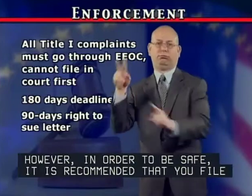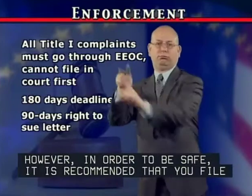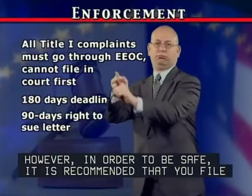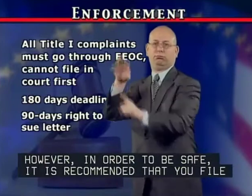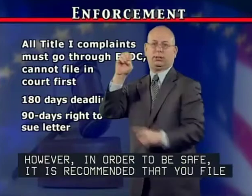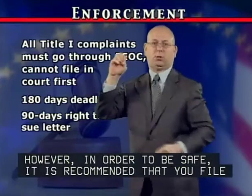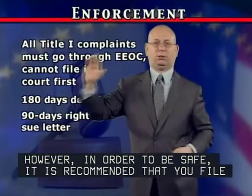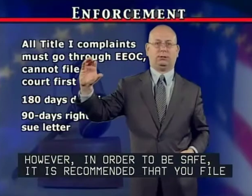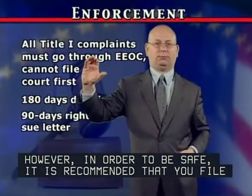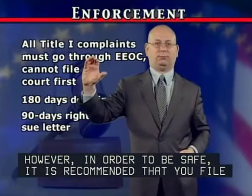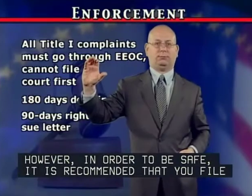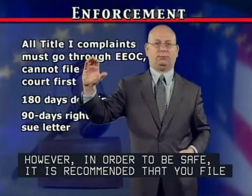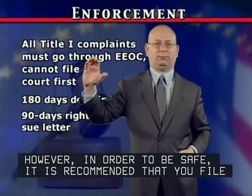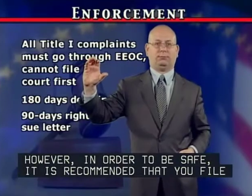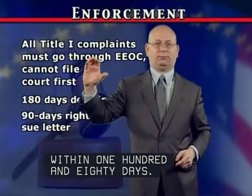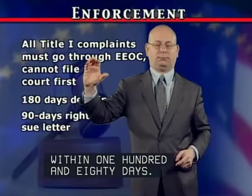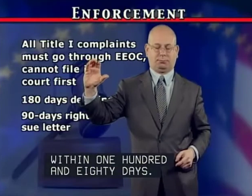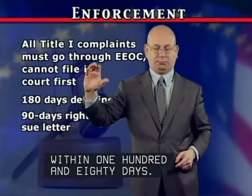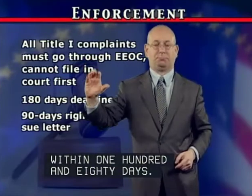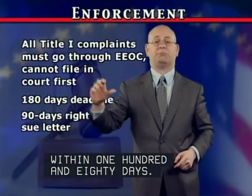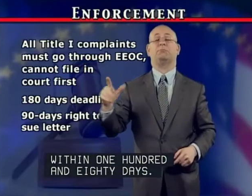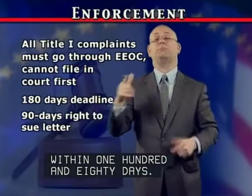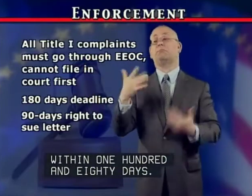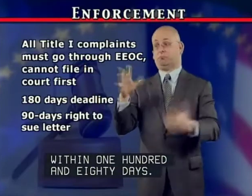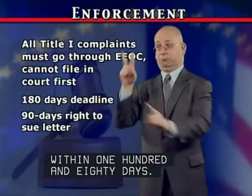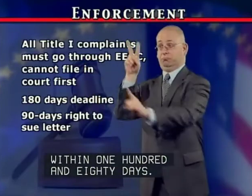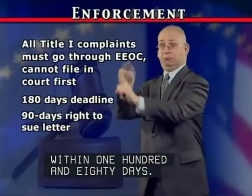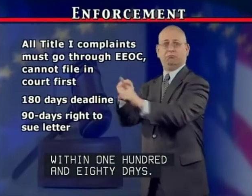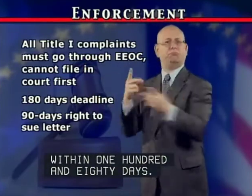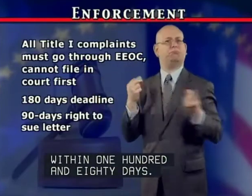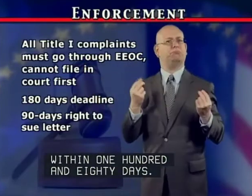safe, it is recommended that you file within 180 days.